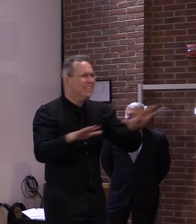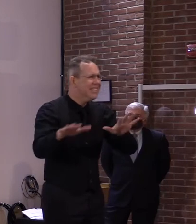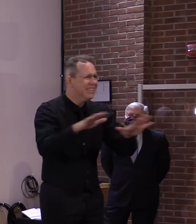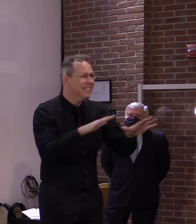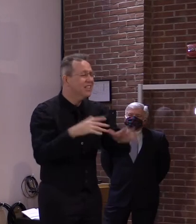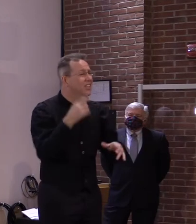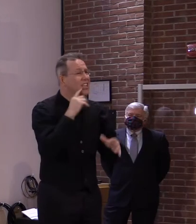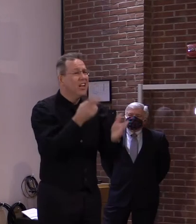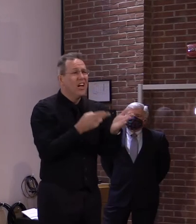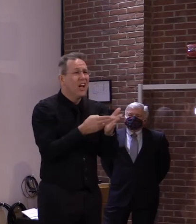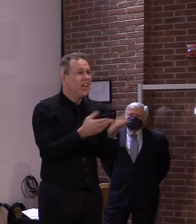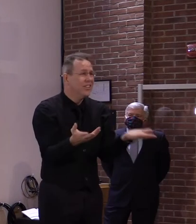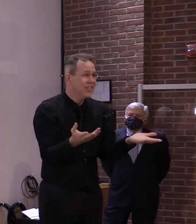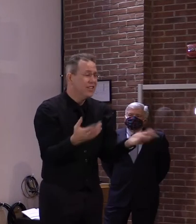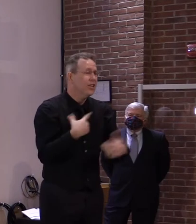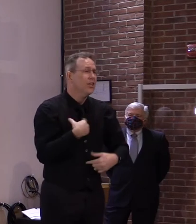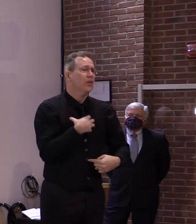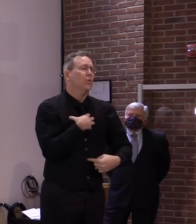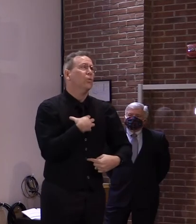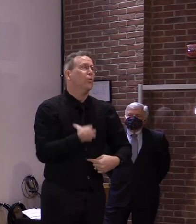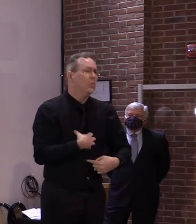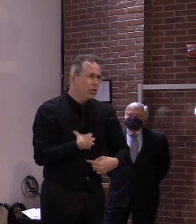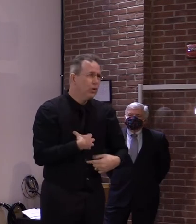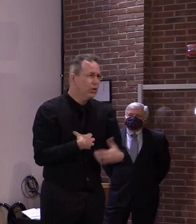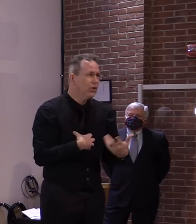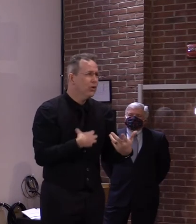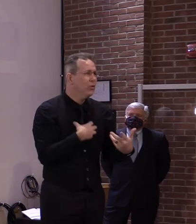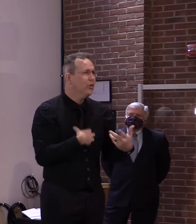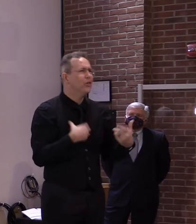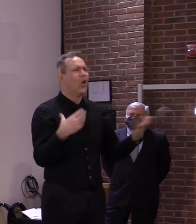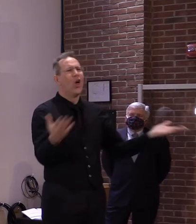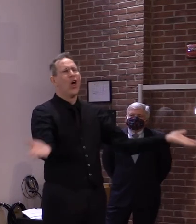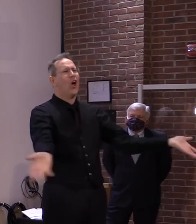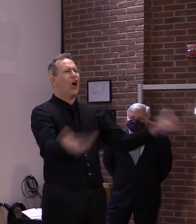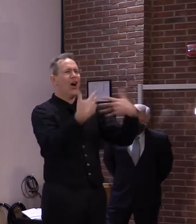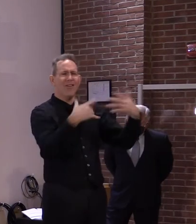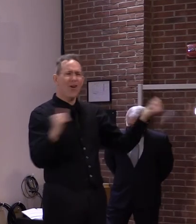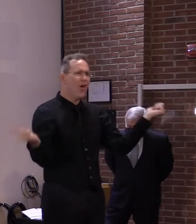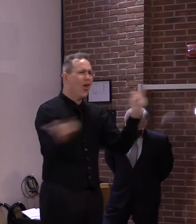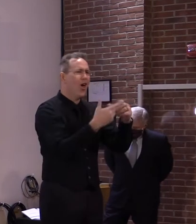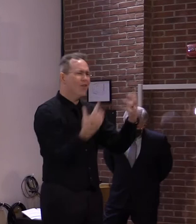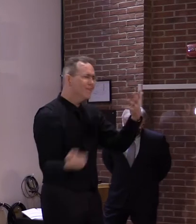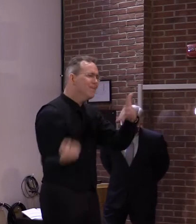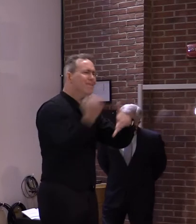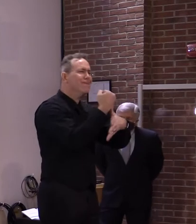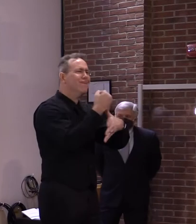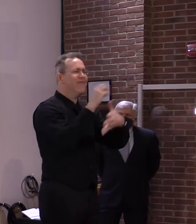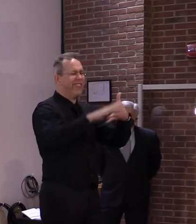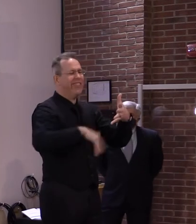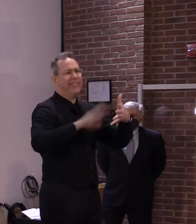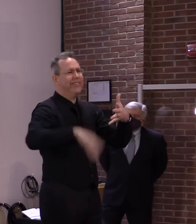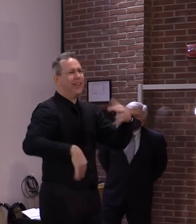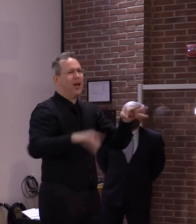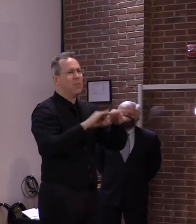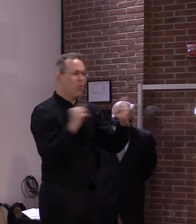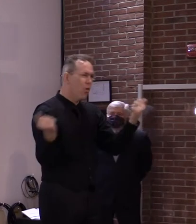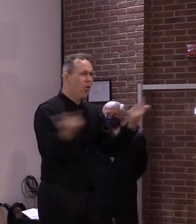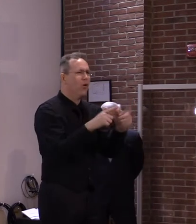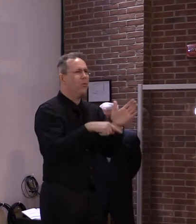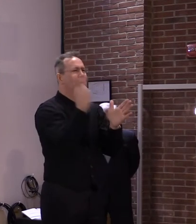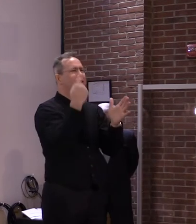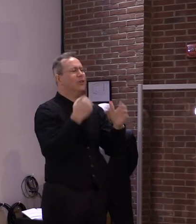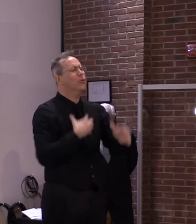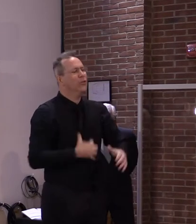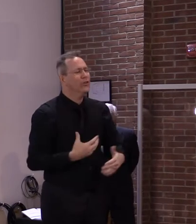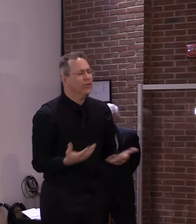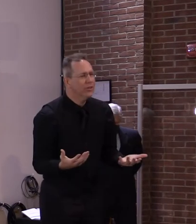to move people uh to the front of the list i get requests all the time about people who are in the high risk condition